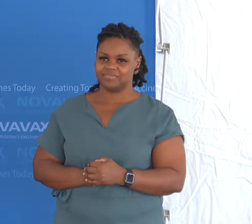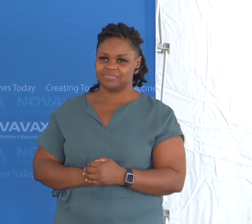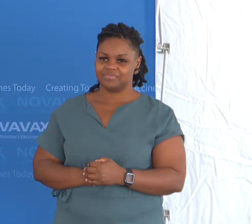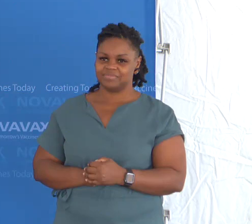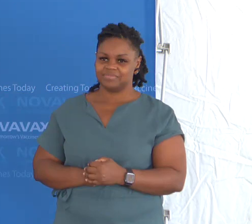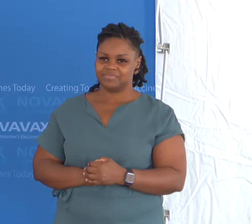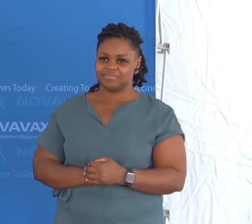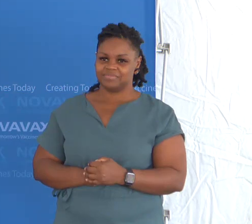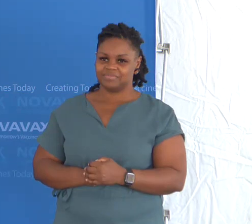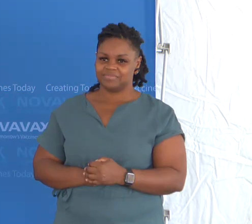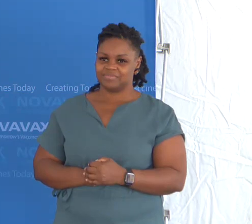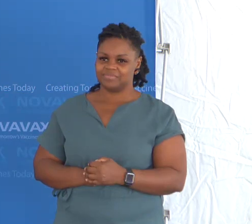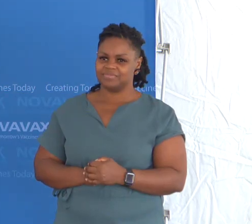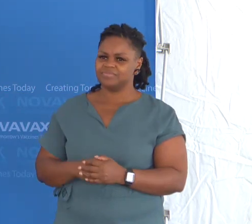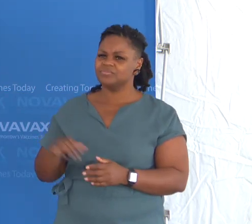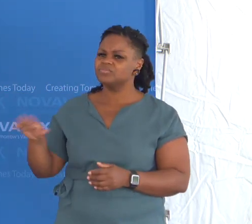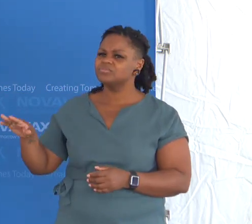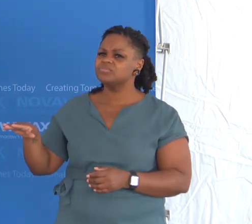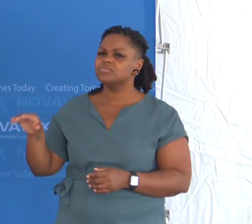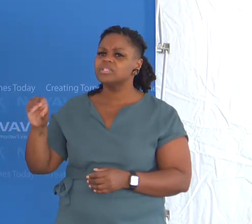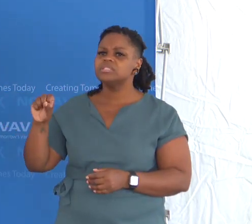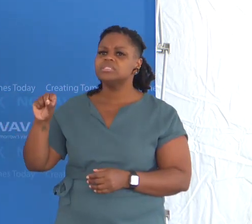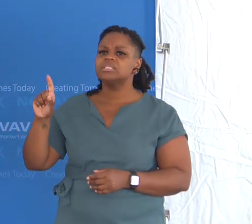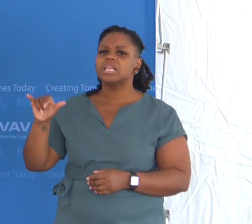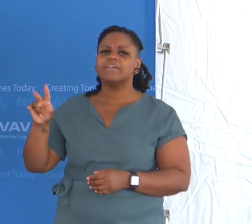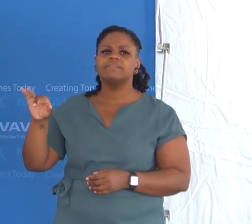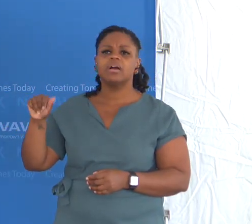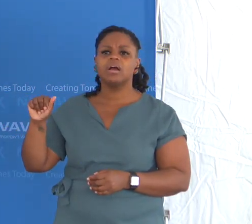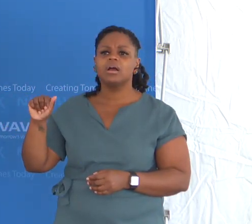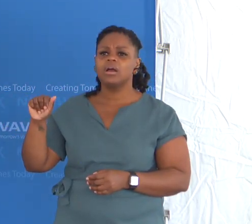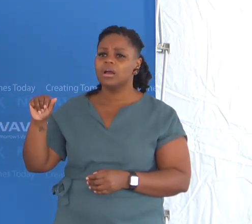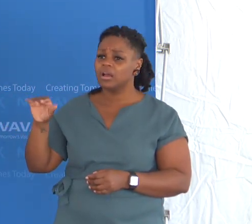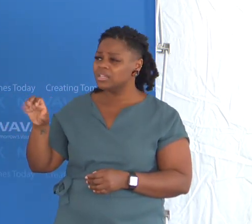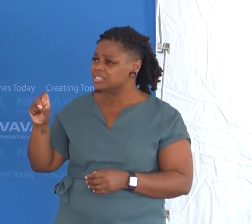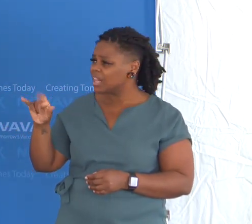Hey, Sylvia? Sylvia?